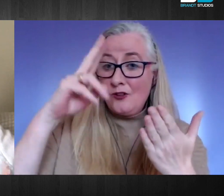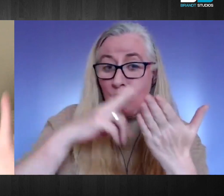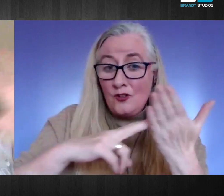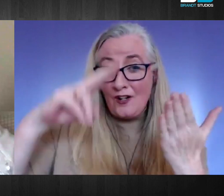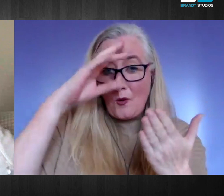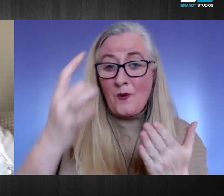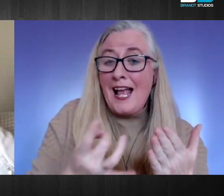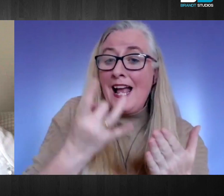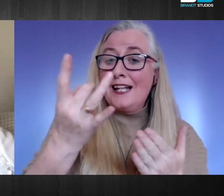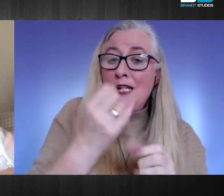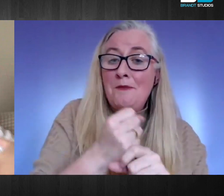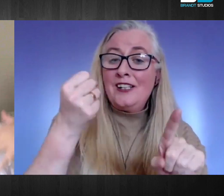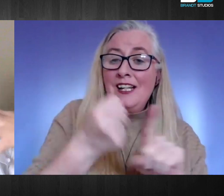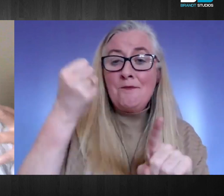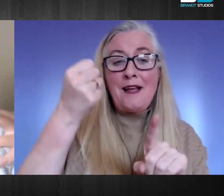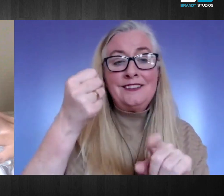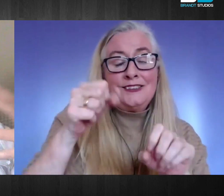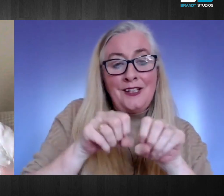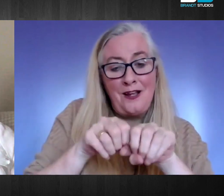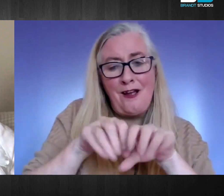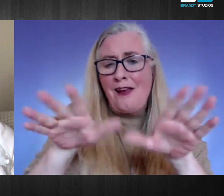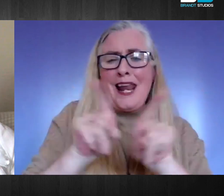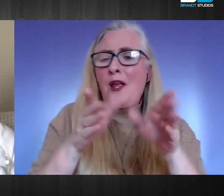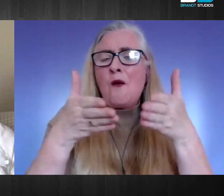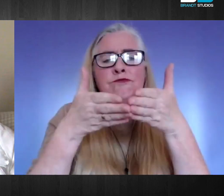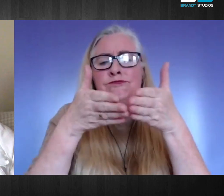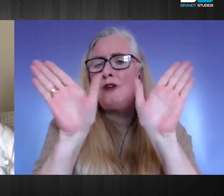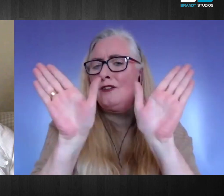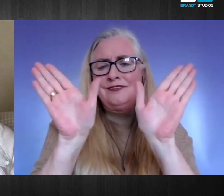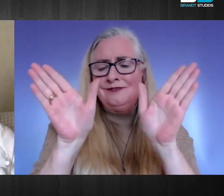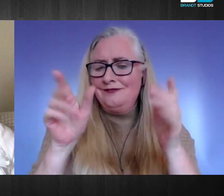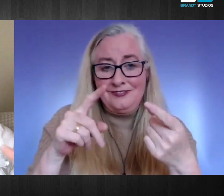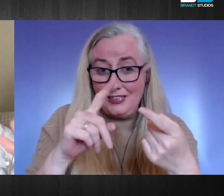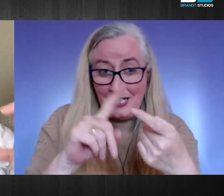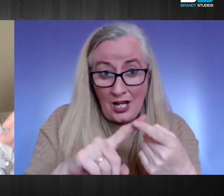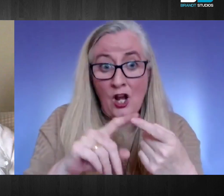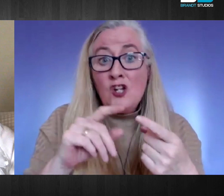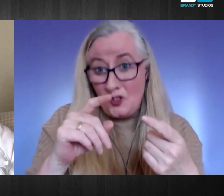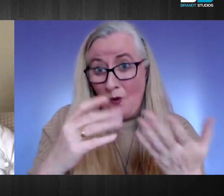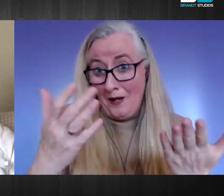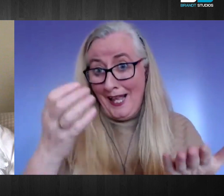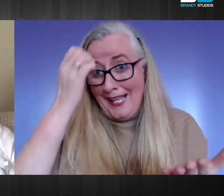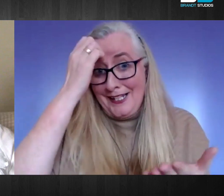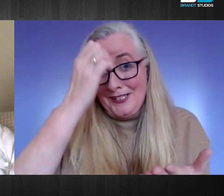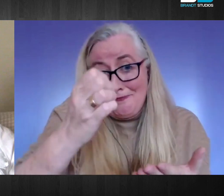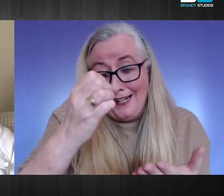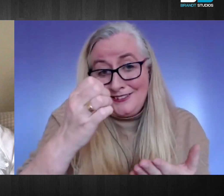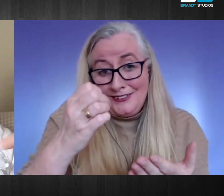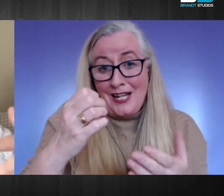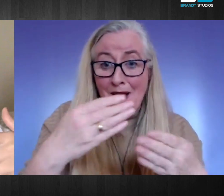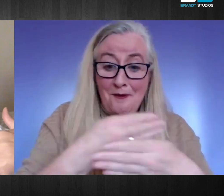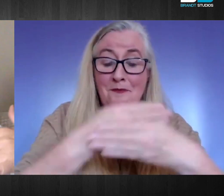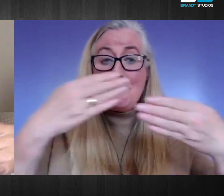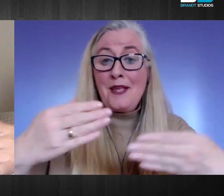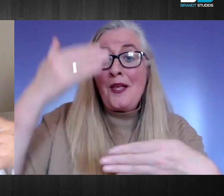COVID on health research in a broad sense. And right up there with the things you might expect with these big barriers that we're seeing at the moment in